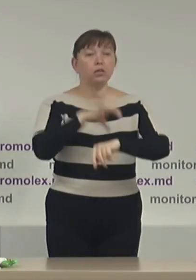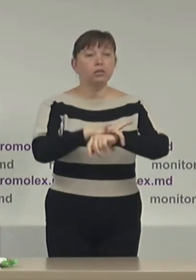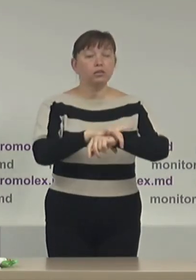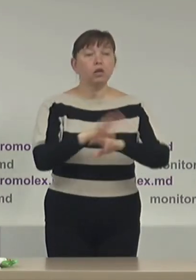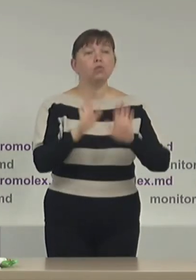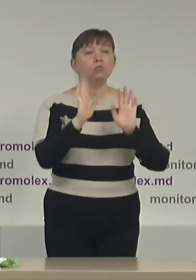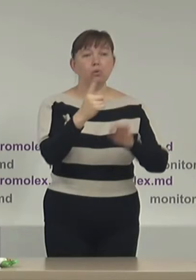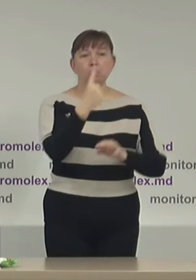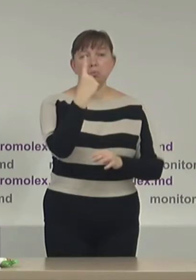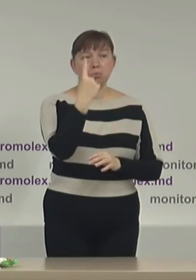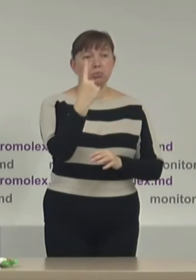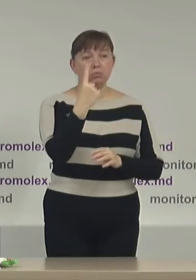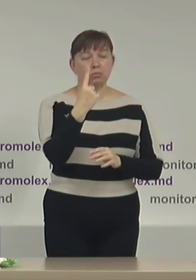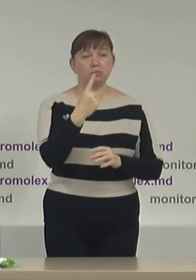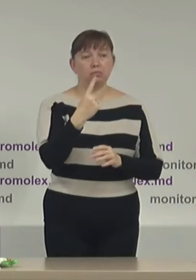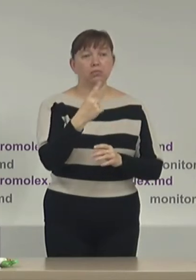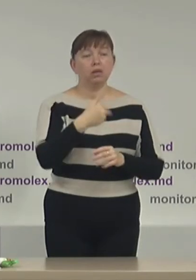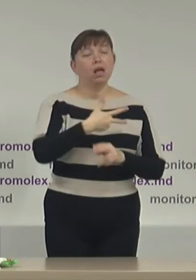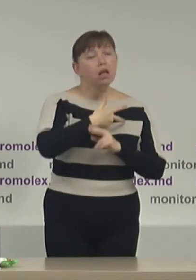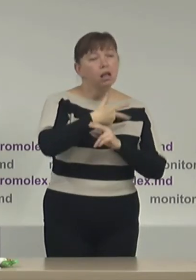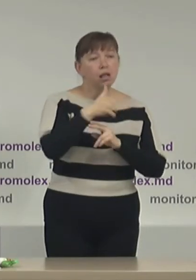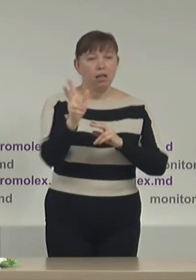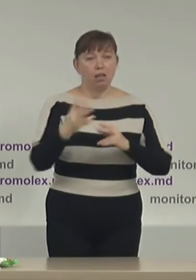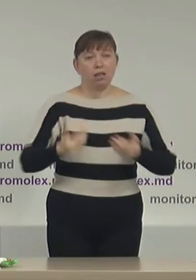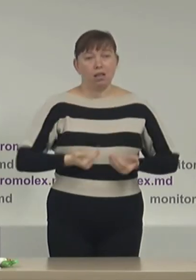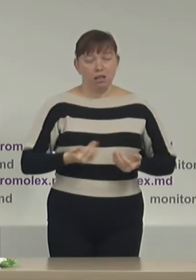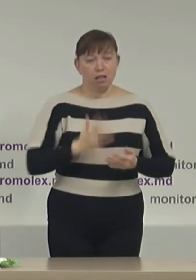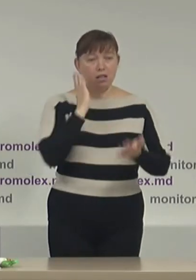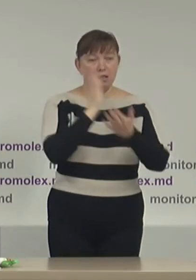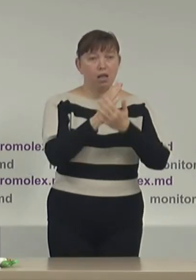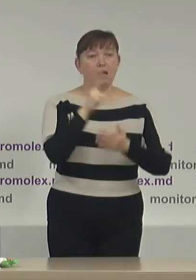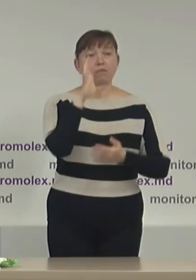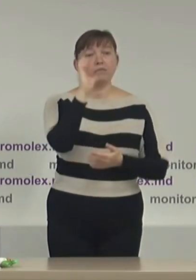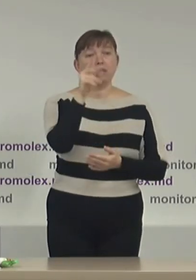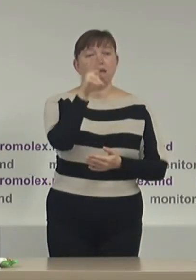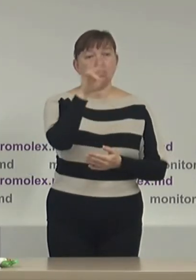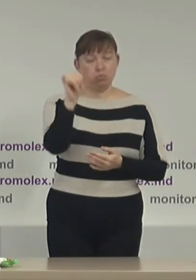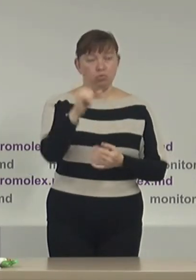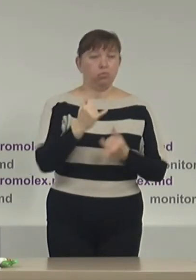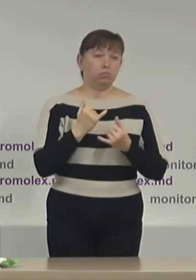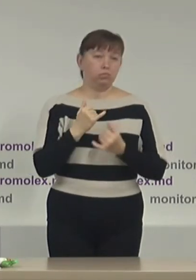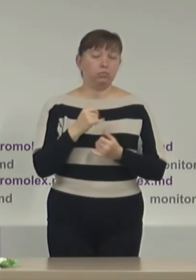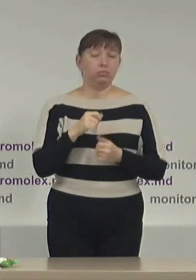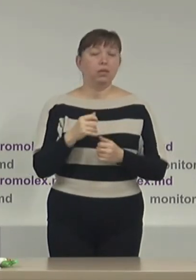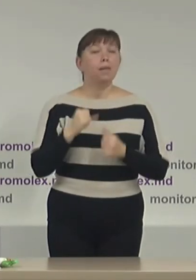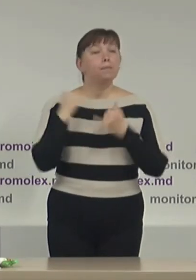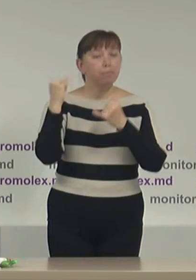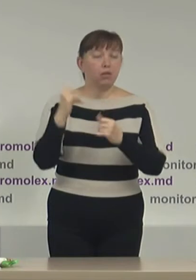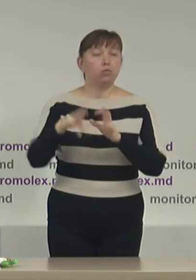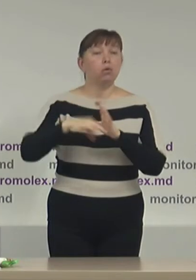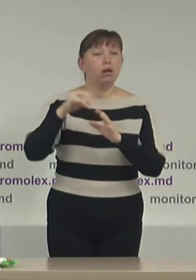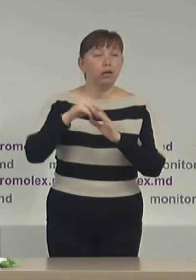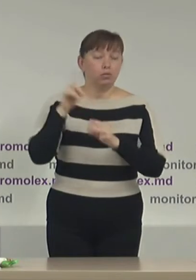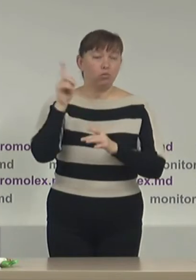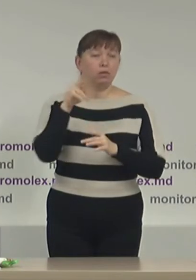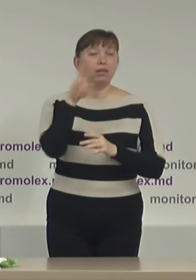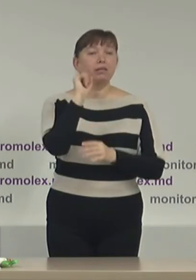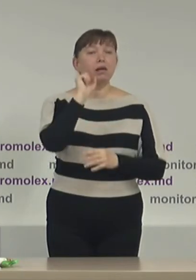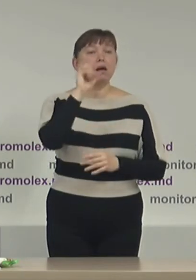diaspora, only one live was noticed, organized by Maya Sandu,